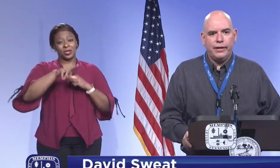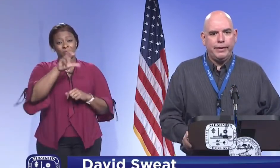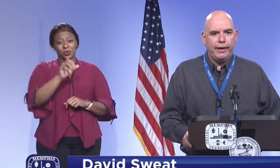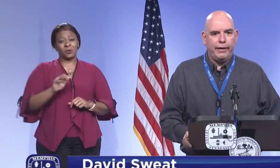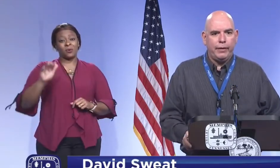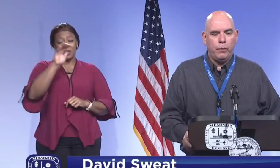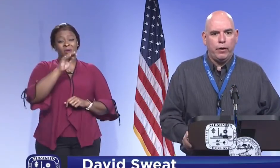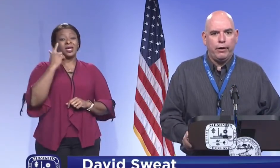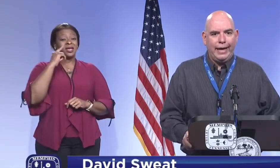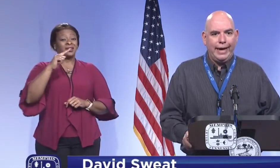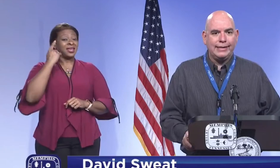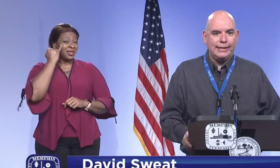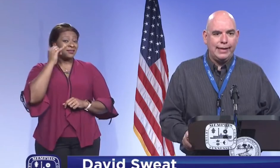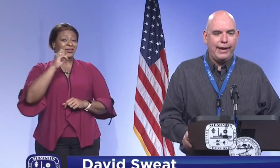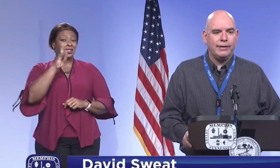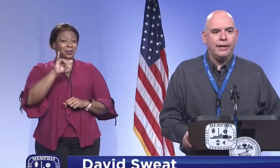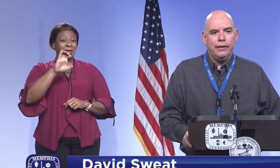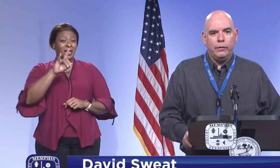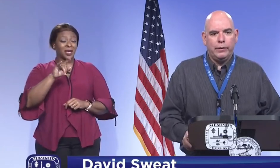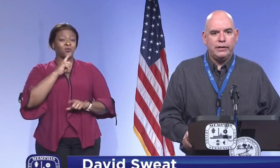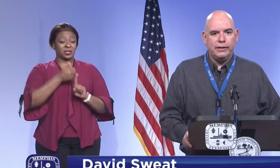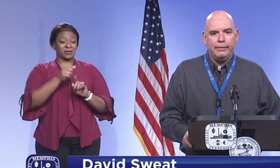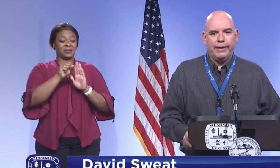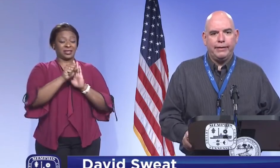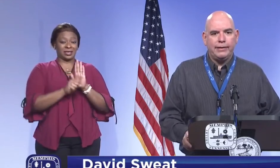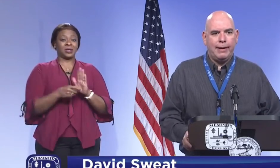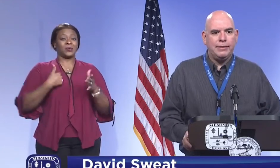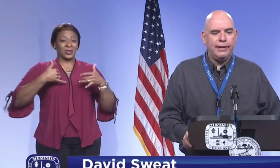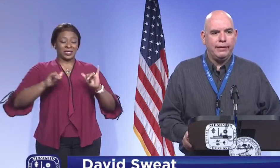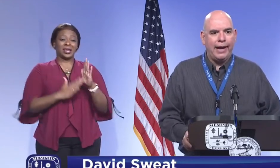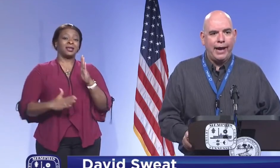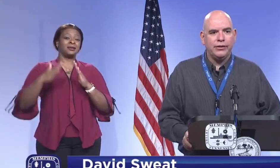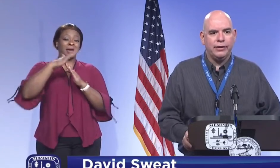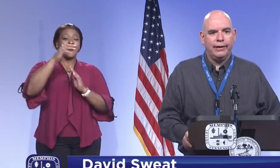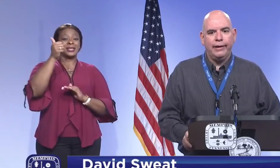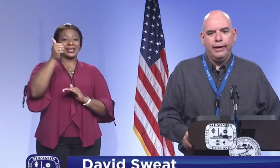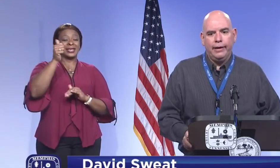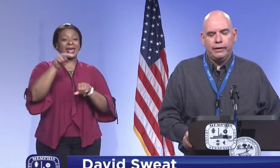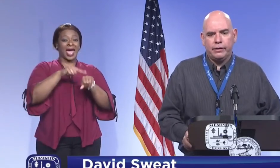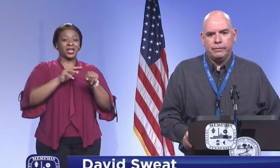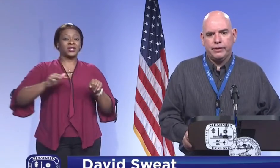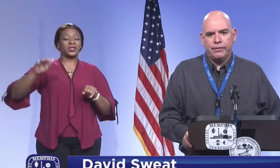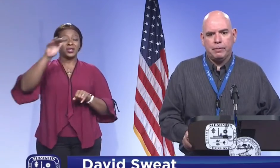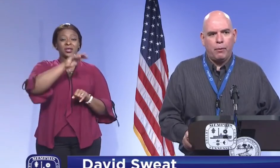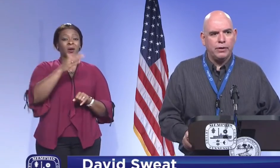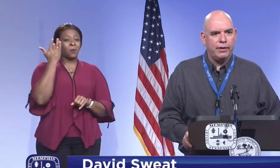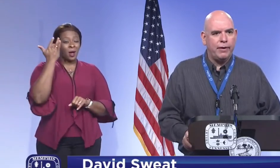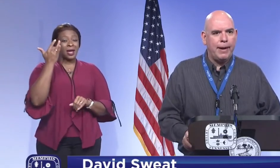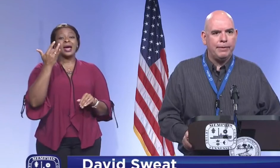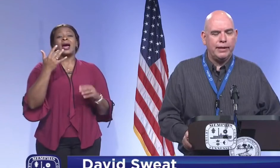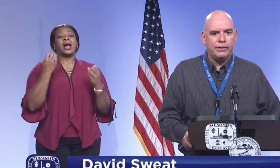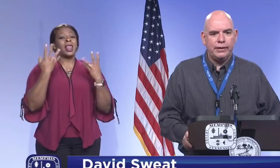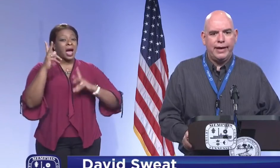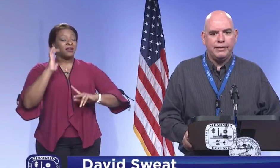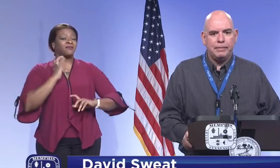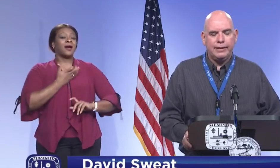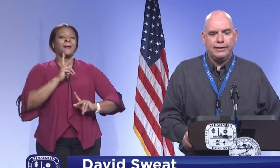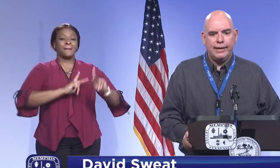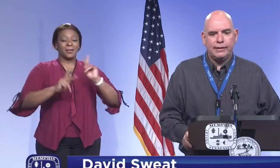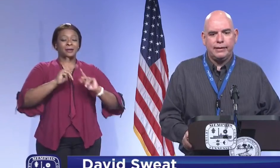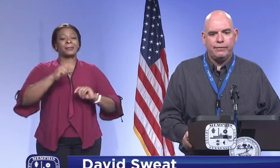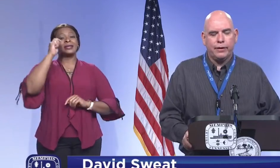Shelby County were a state, we would still be in the top 10 nationally in terms of the proportion of our population that has